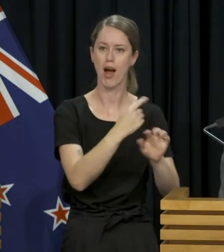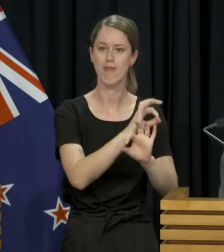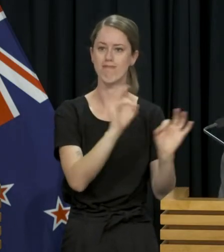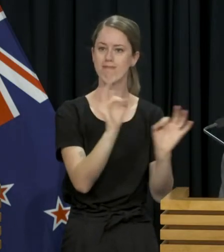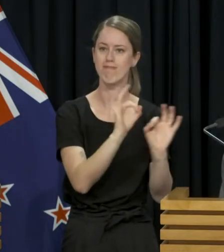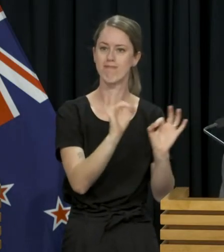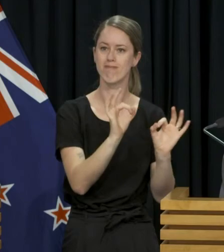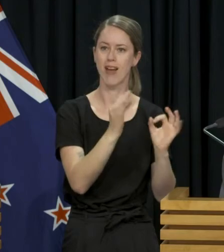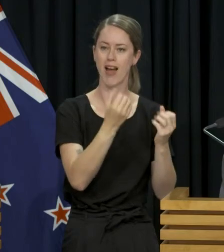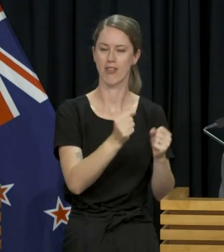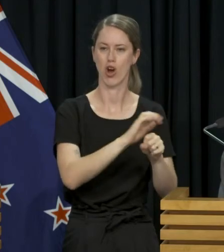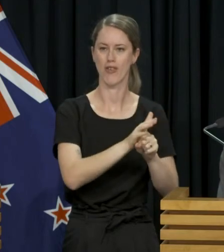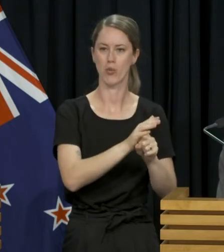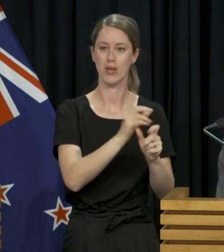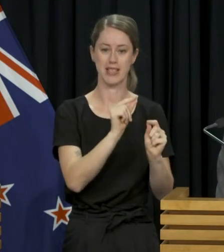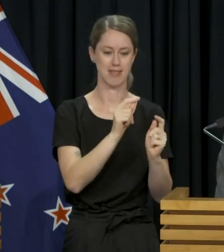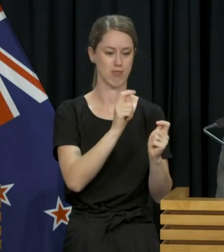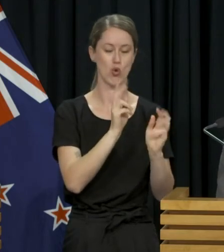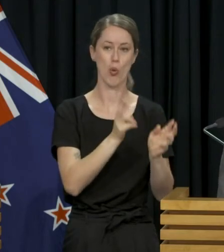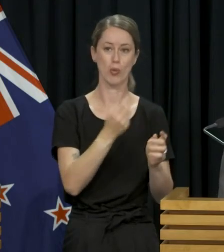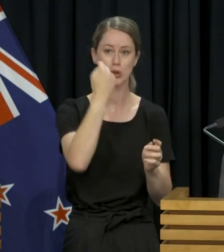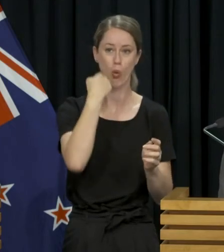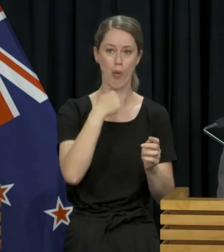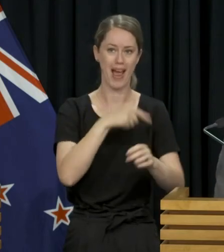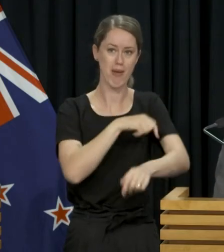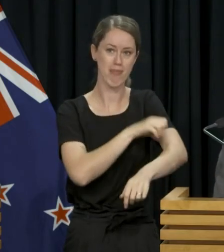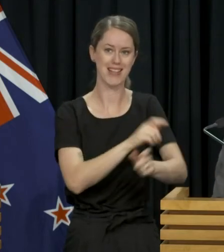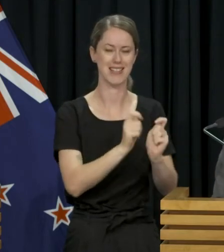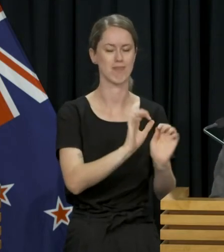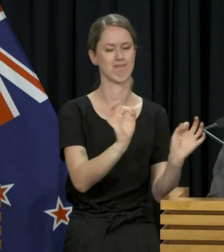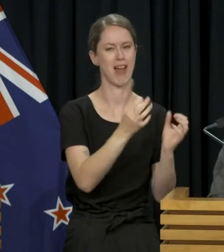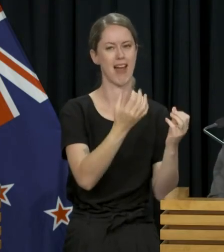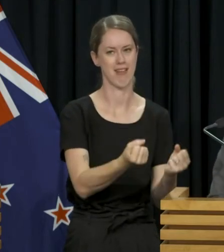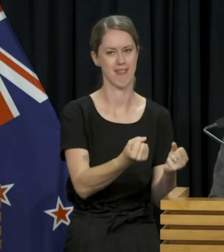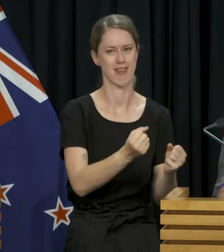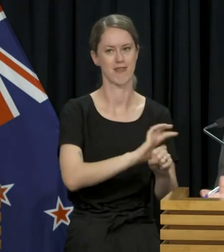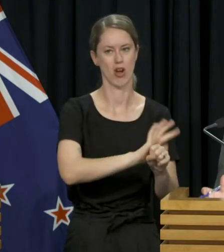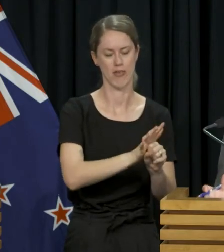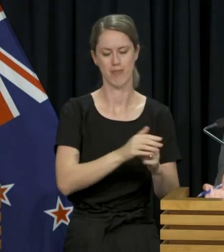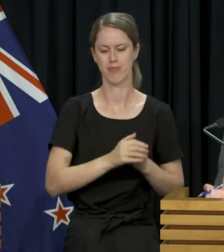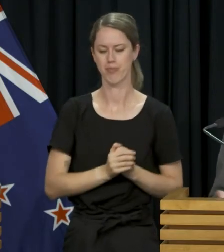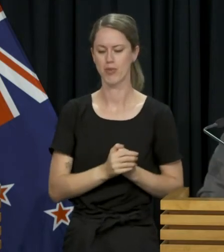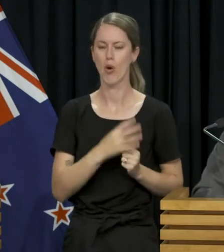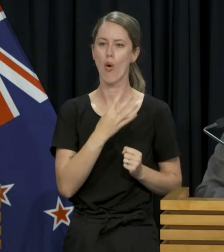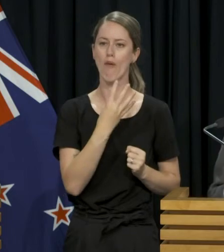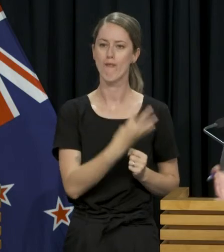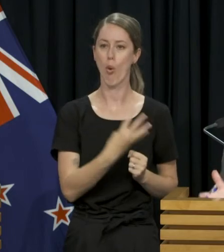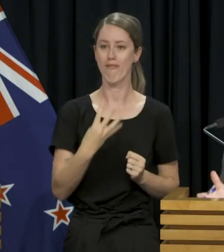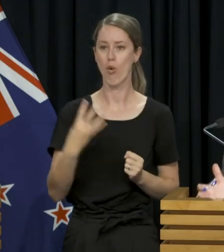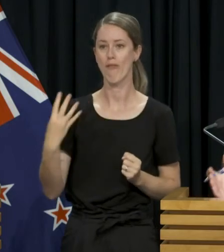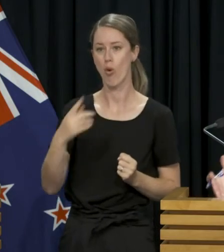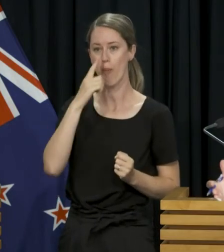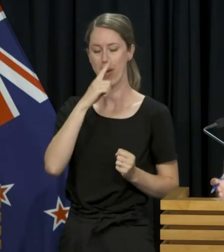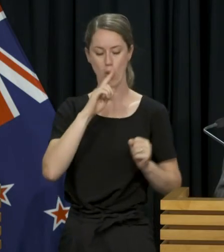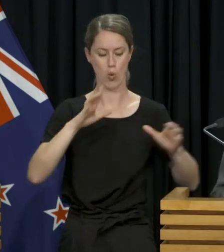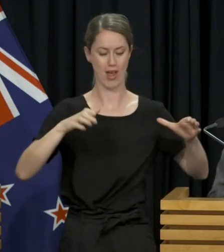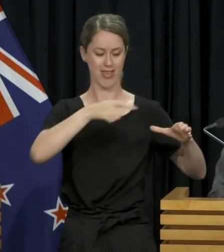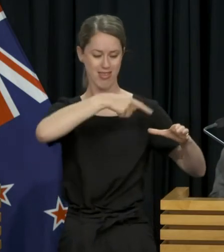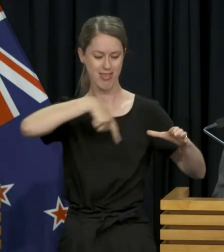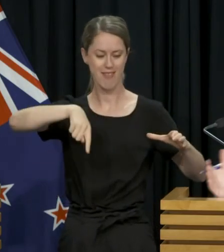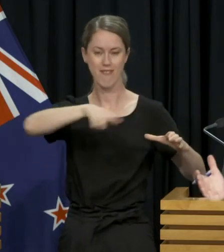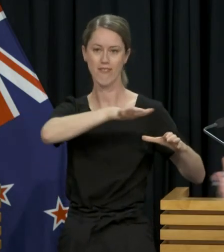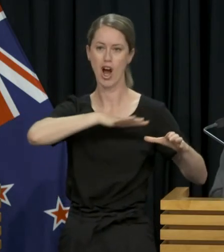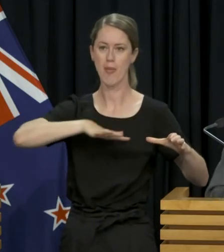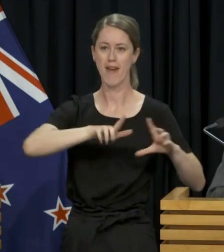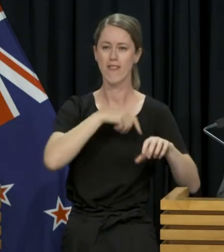negative serology tests. Of the 444 people in the wider working environment, and we have extended that to include